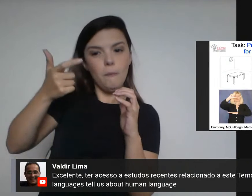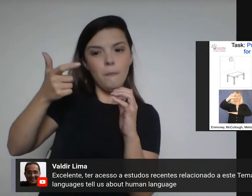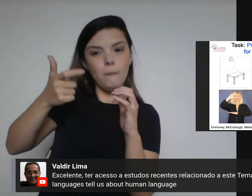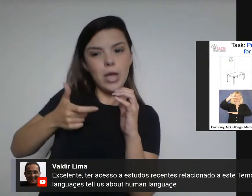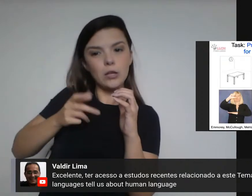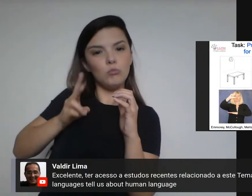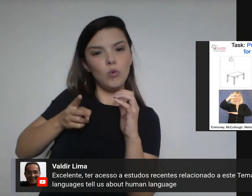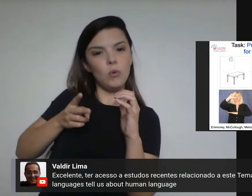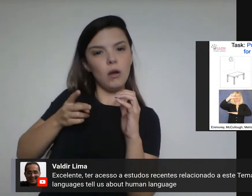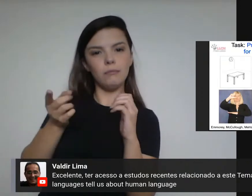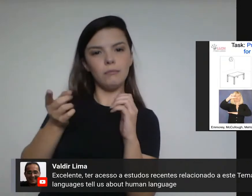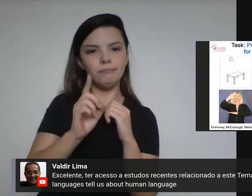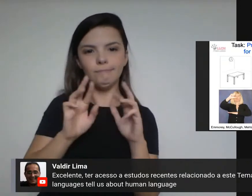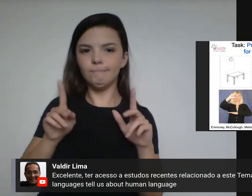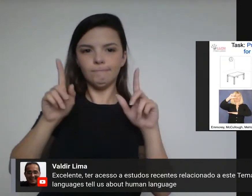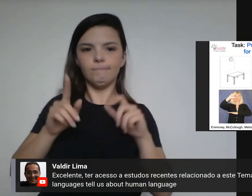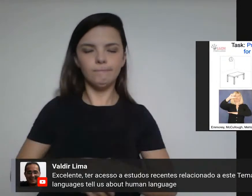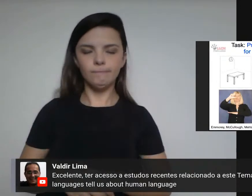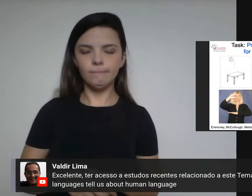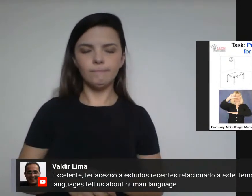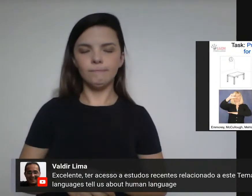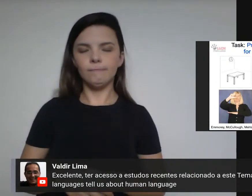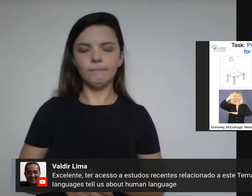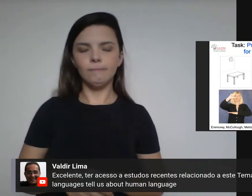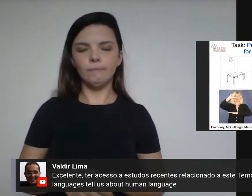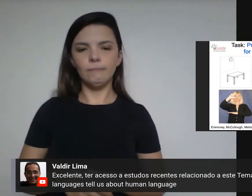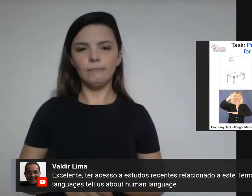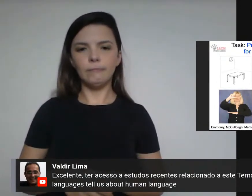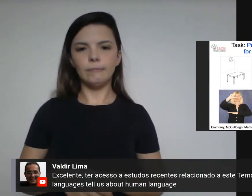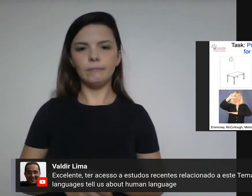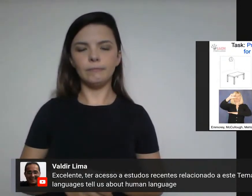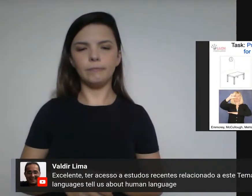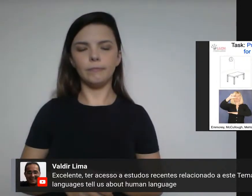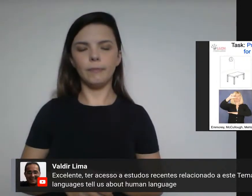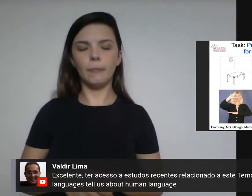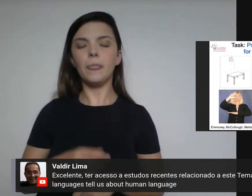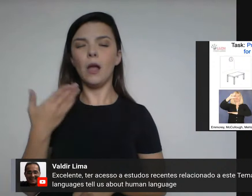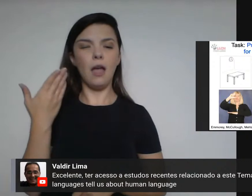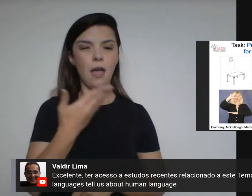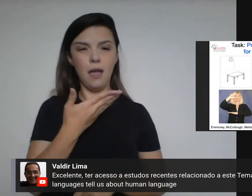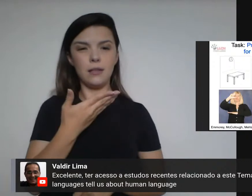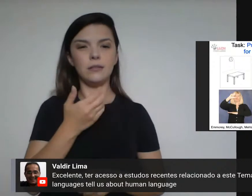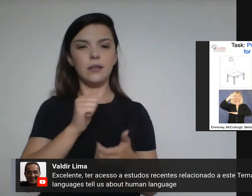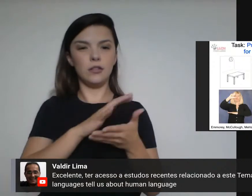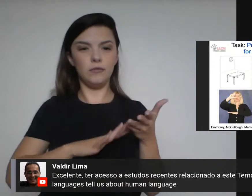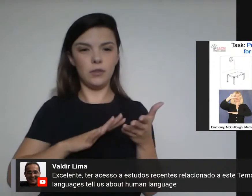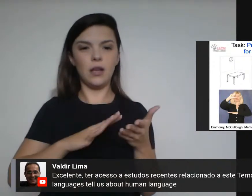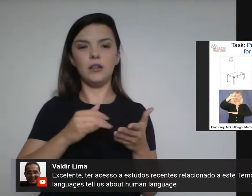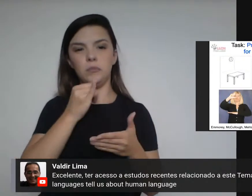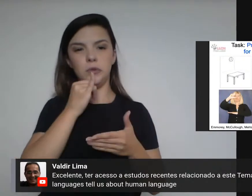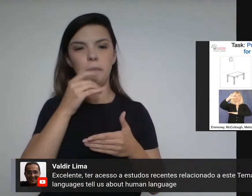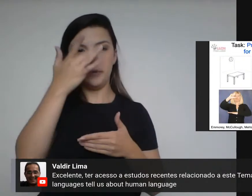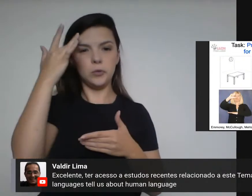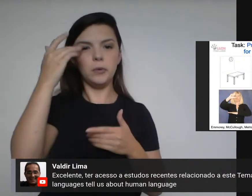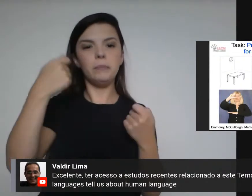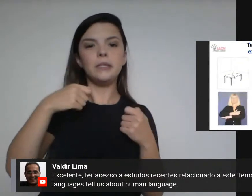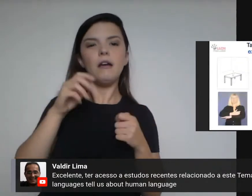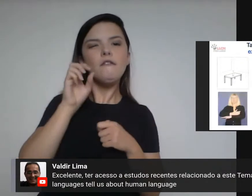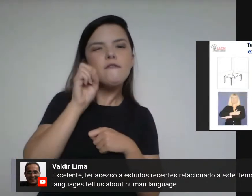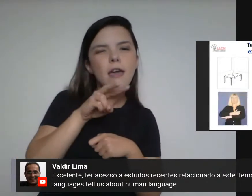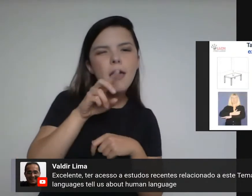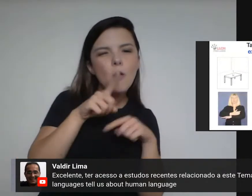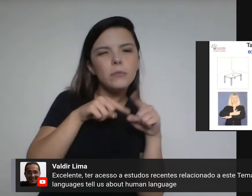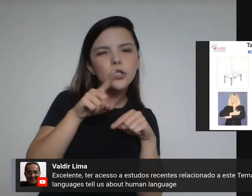So we contrasted this task where you're just producing location distinctions